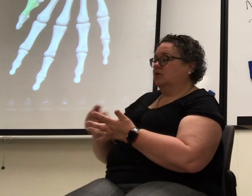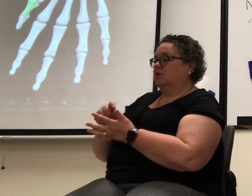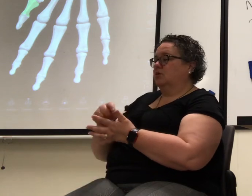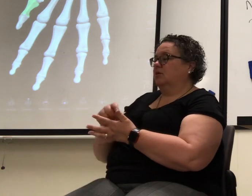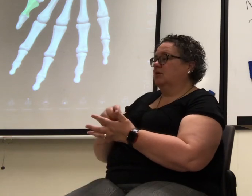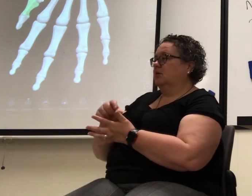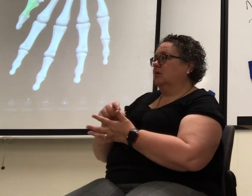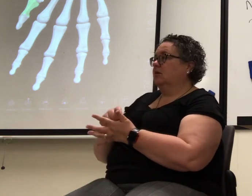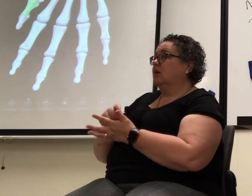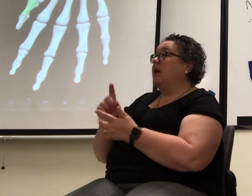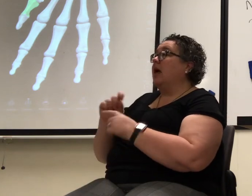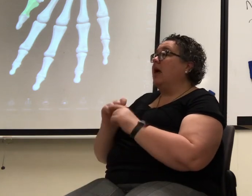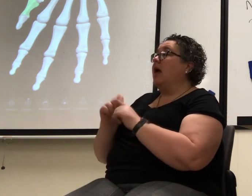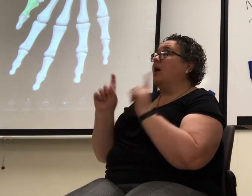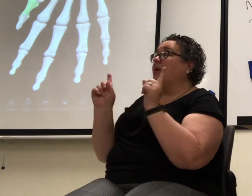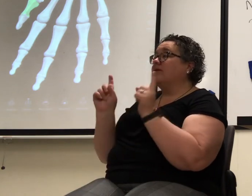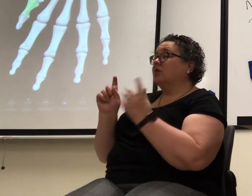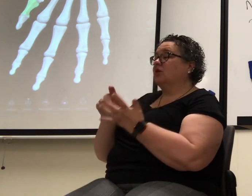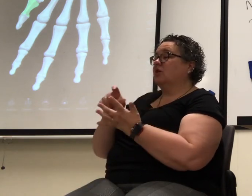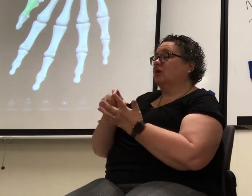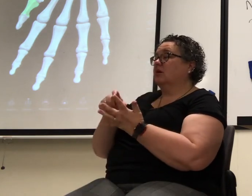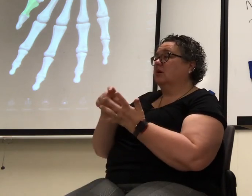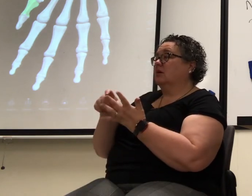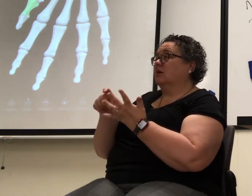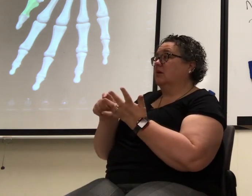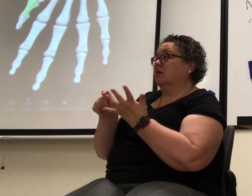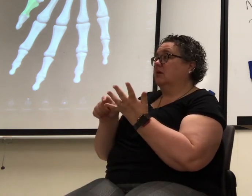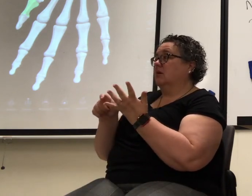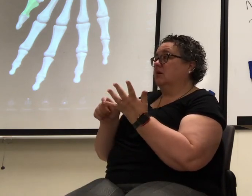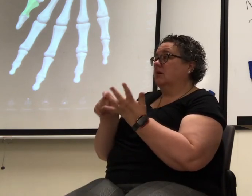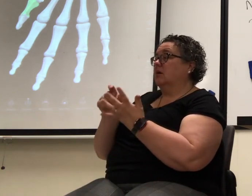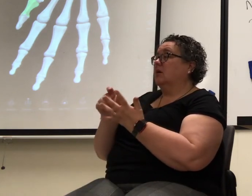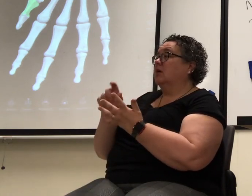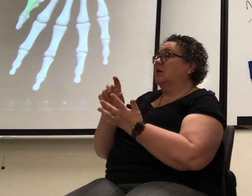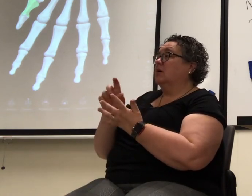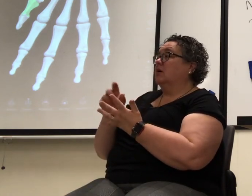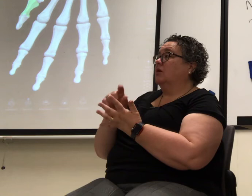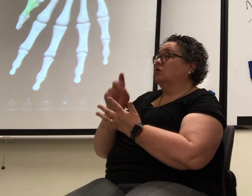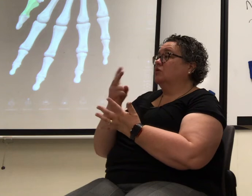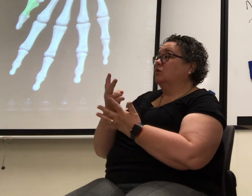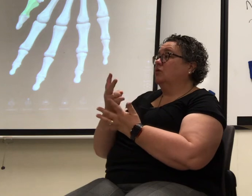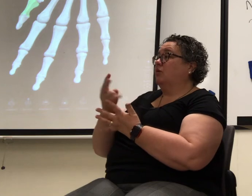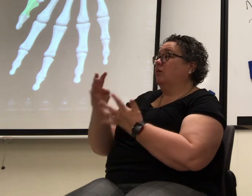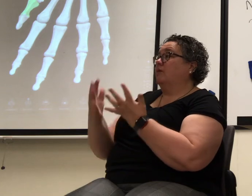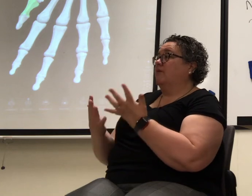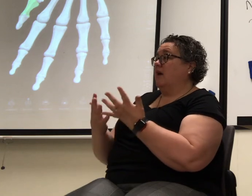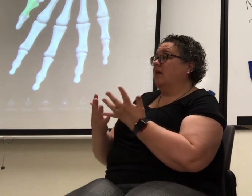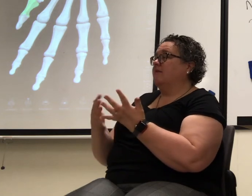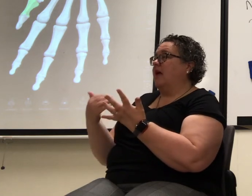However, digits 2 through 5 have proximal, middle, distal phalanges.